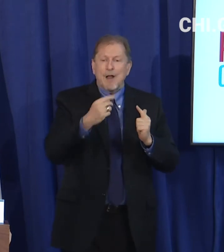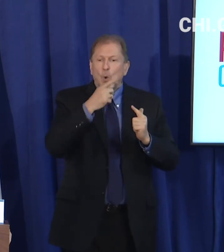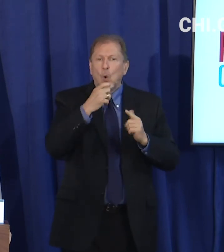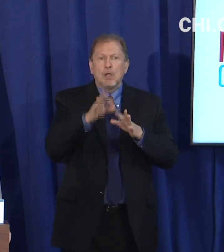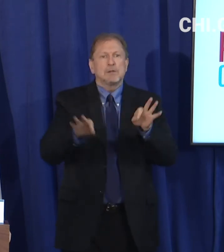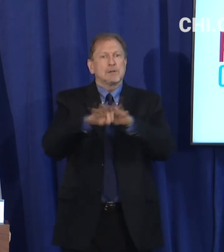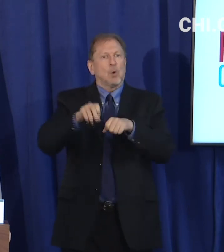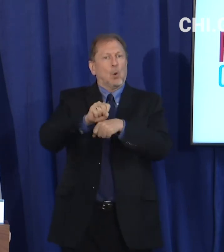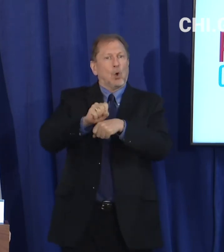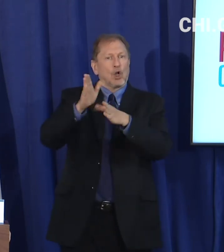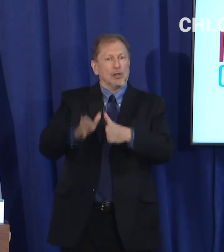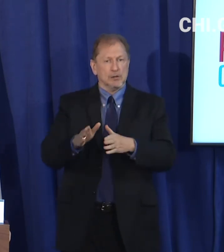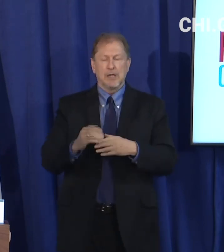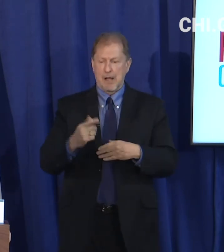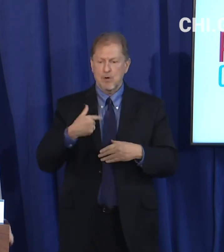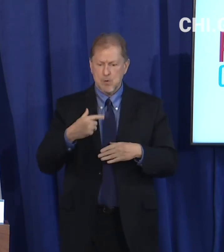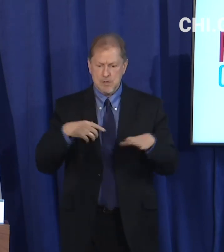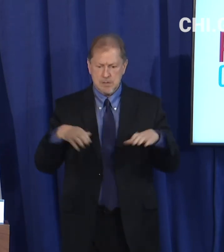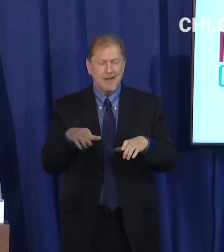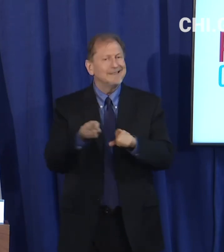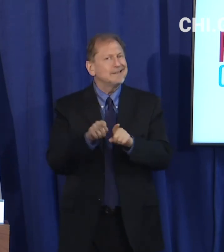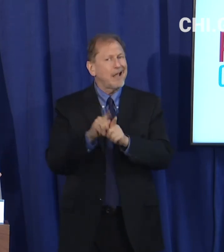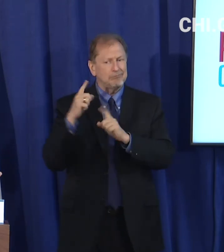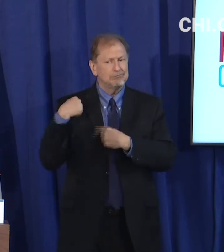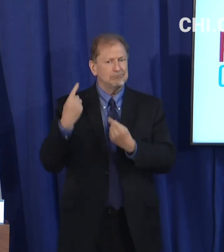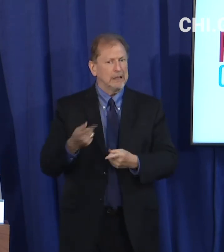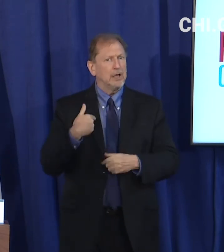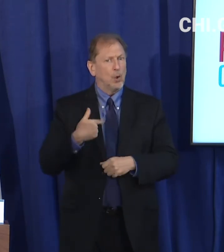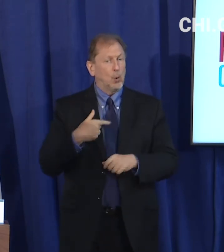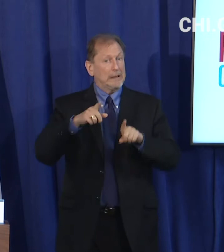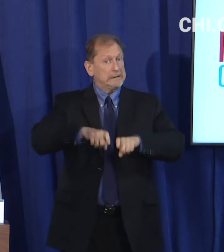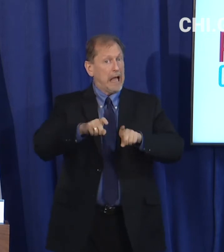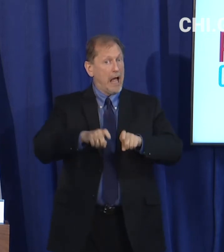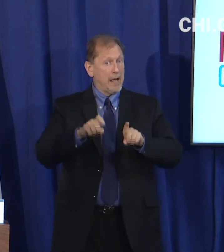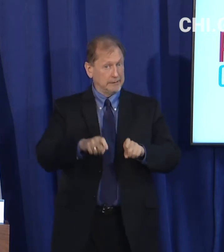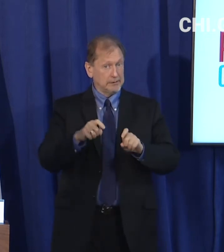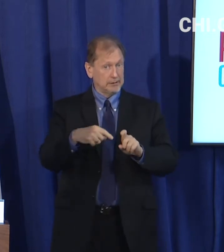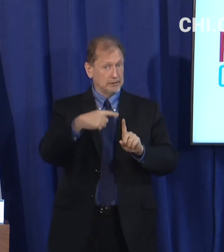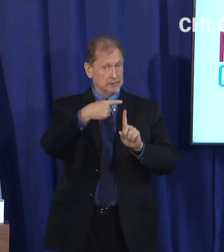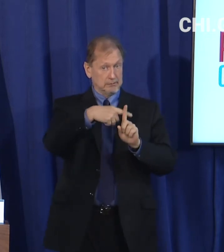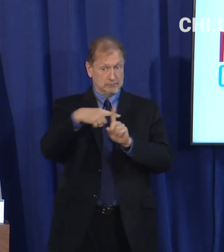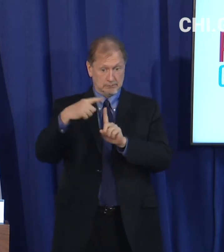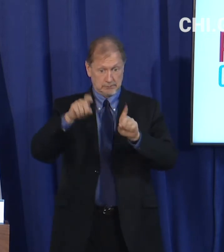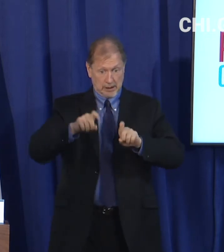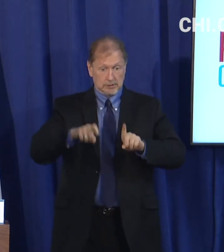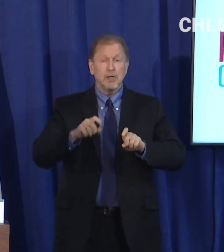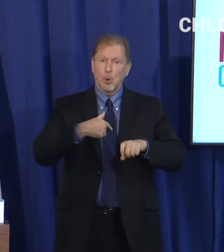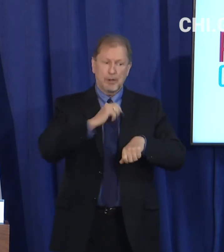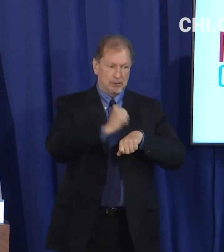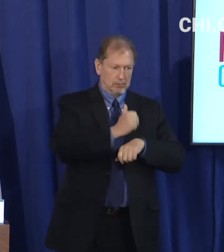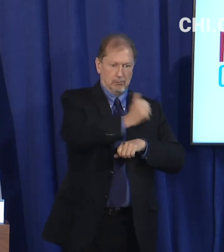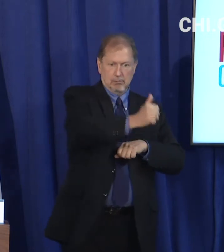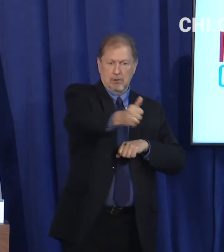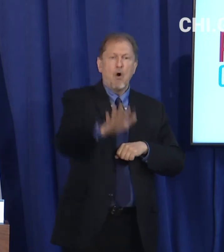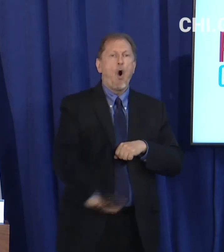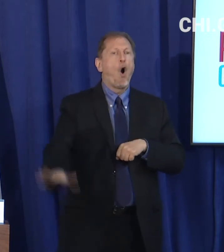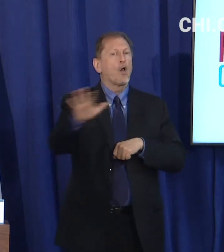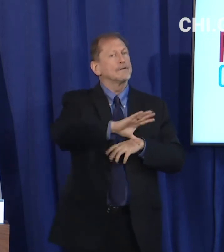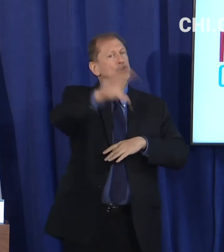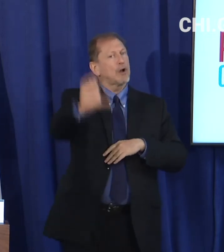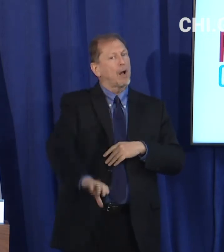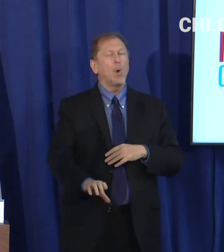us do for testing and everything else, to make sure that we are pushing messaging, that we